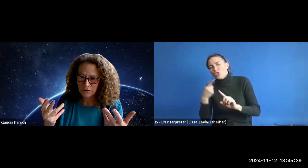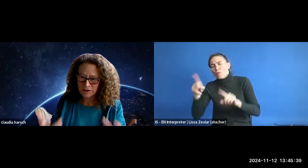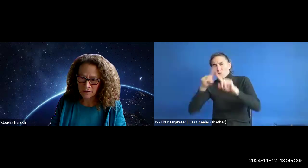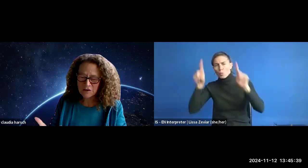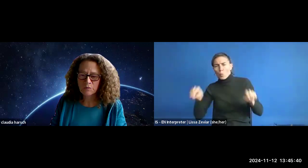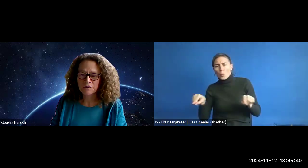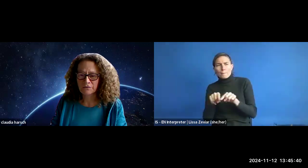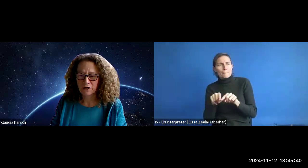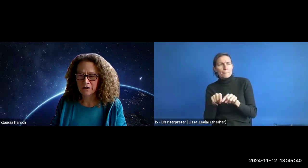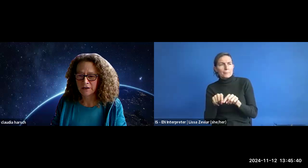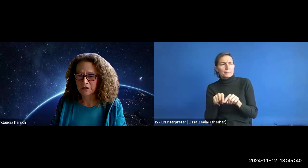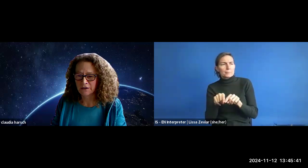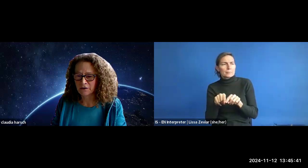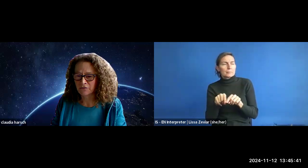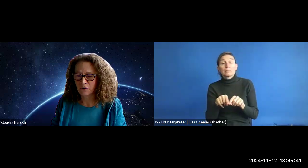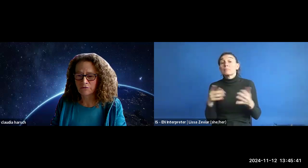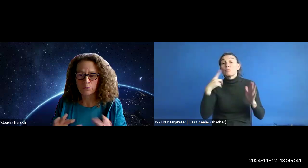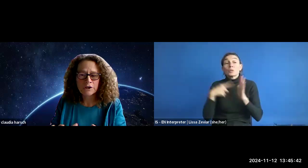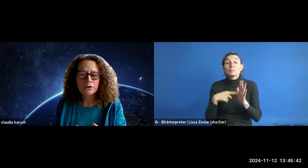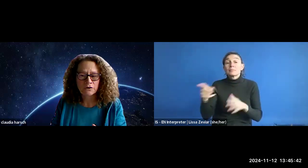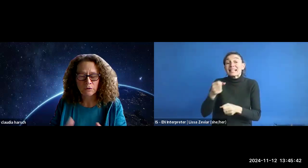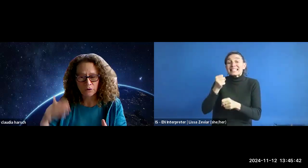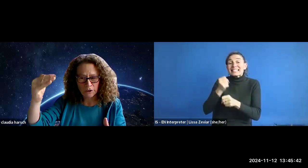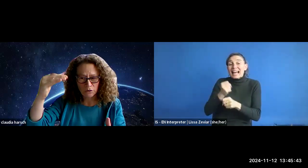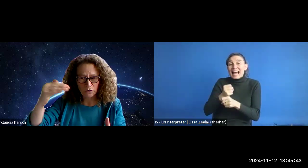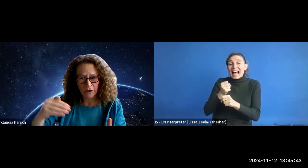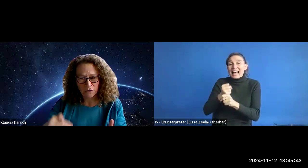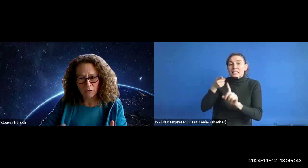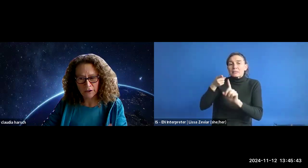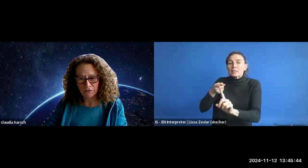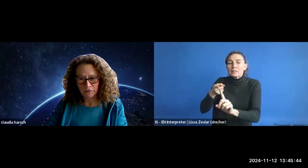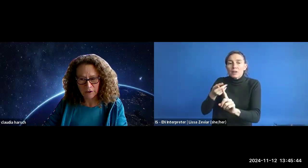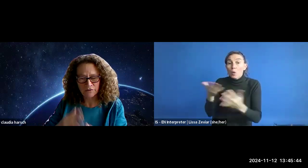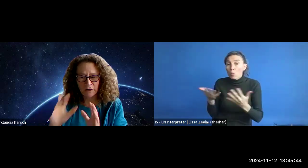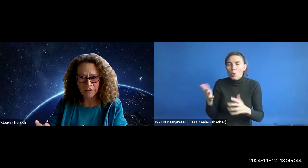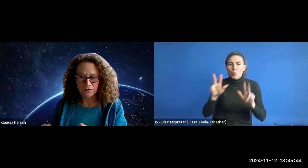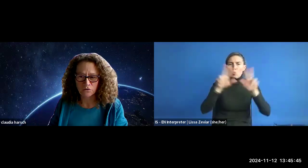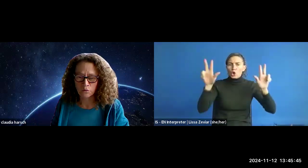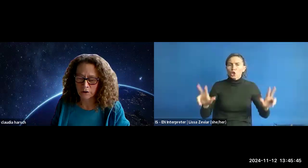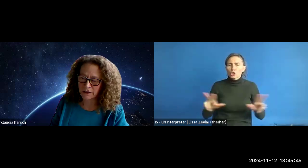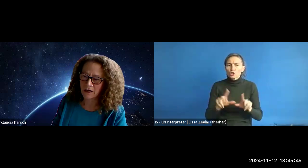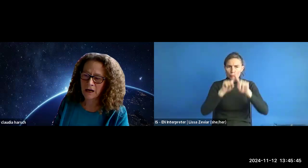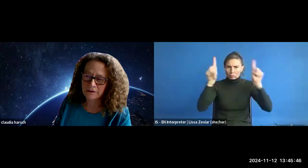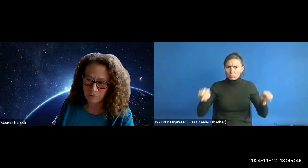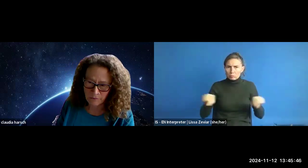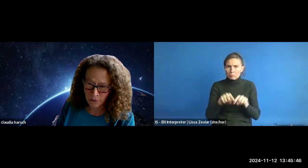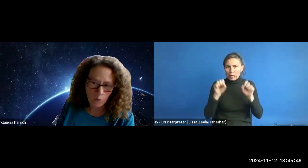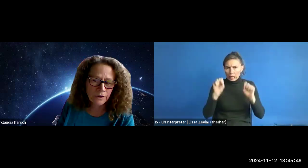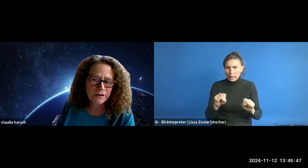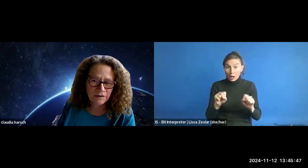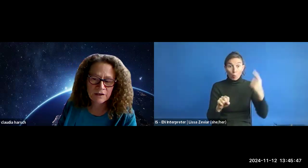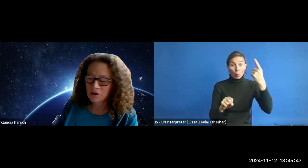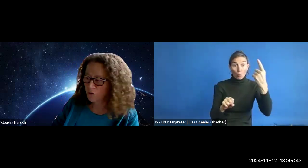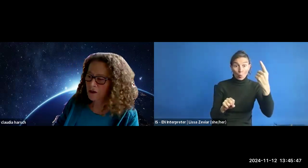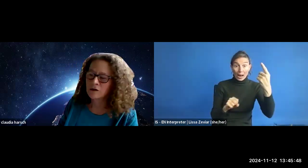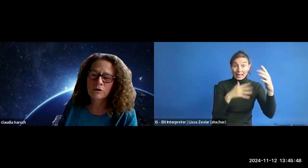a task specifier in the form of a Word document where you collate all the information related to one item or